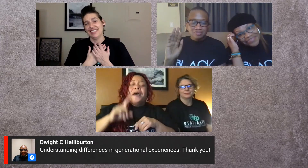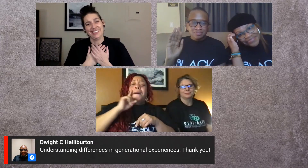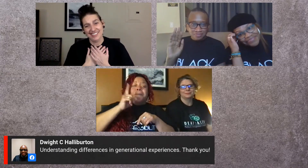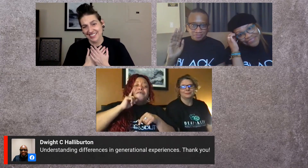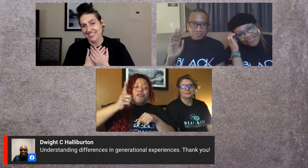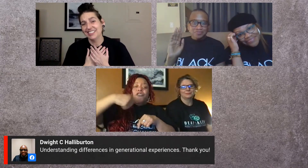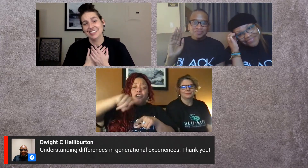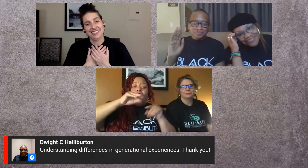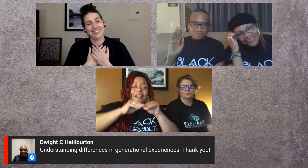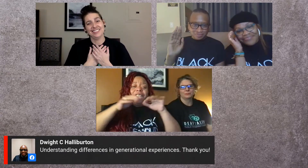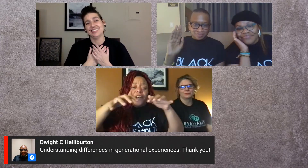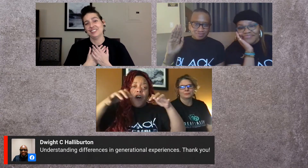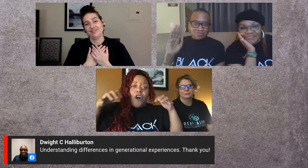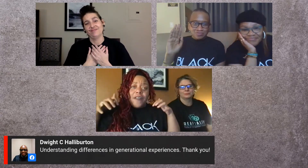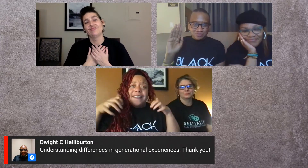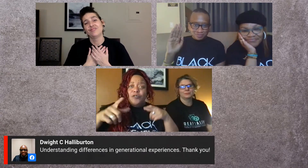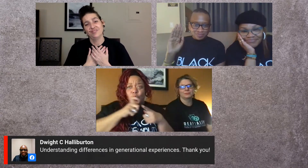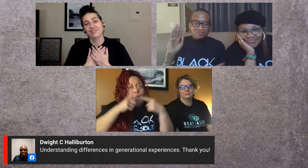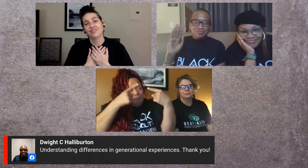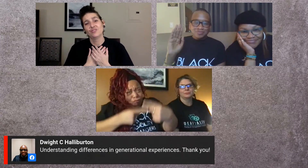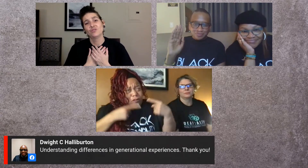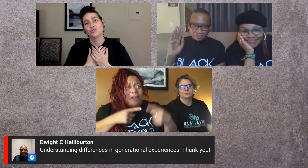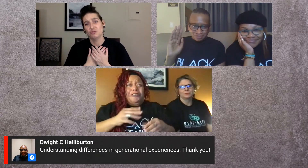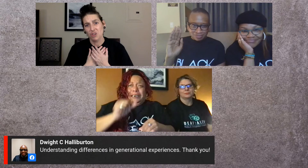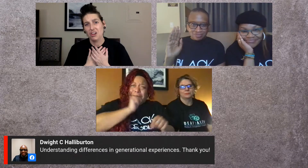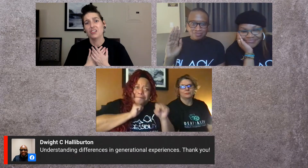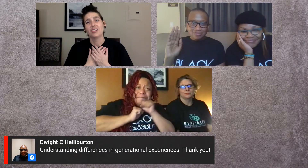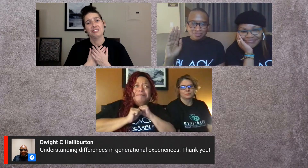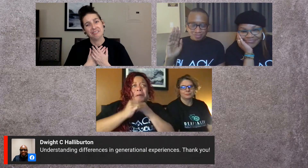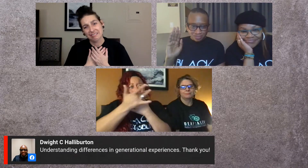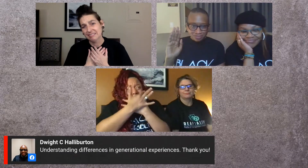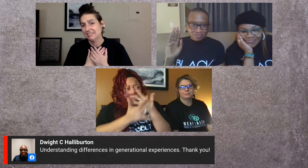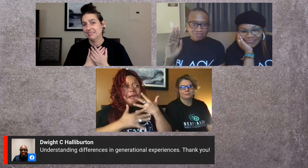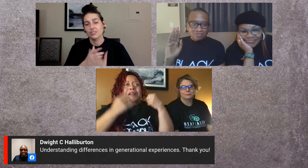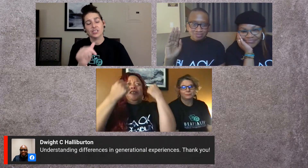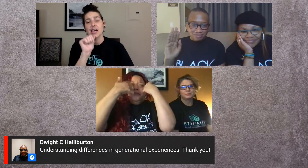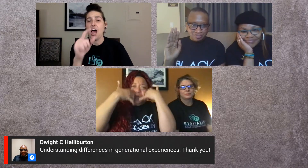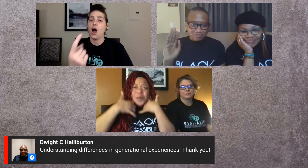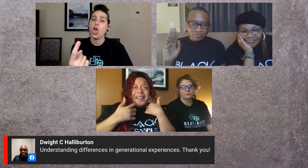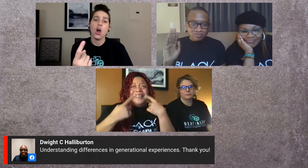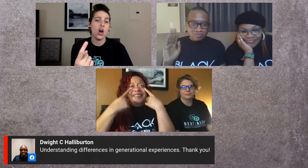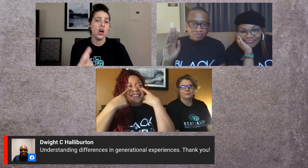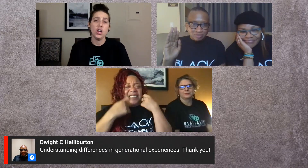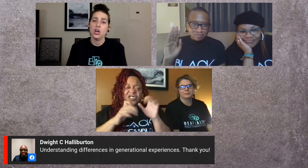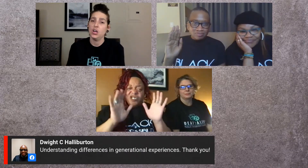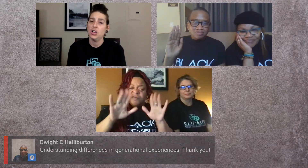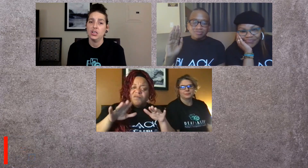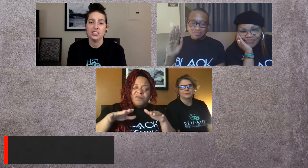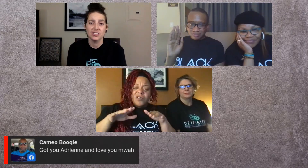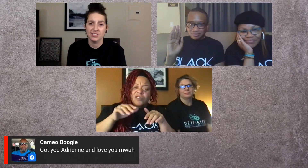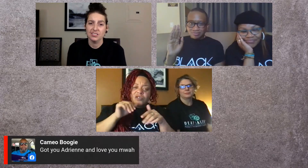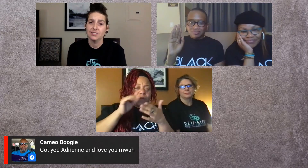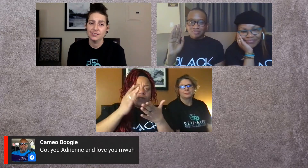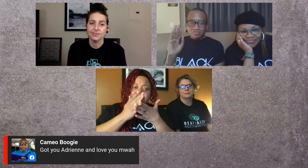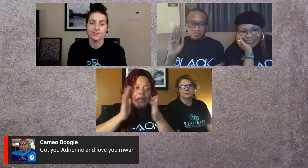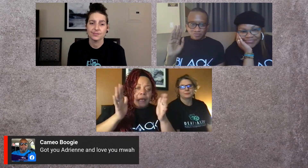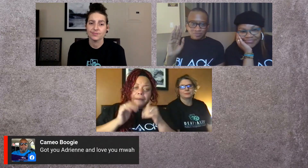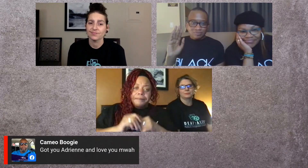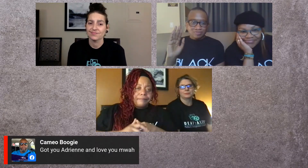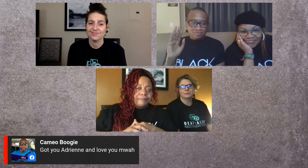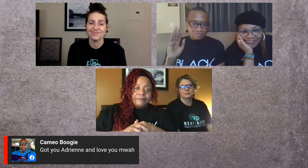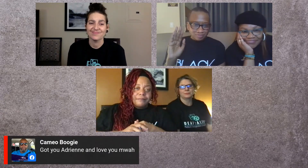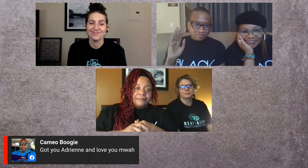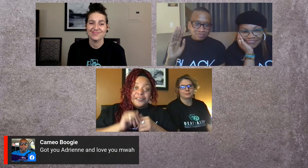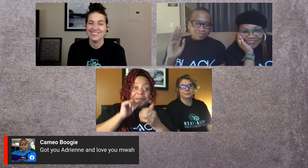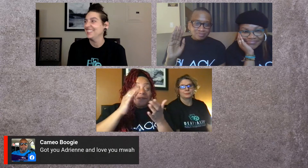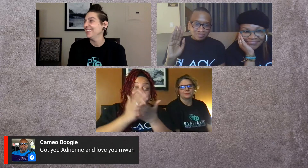the words. I just don't, Aaron said. The audience needs to know how you struggle and sweat and the tears that you put